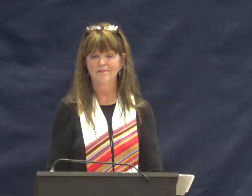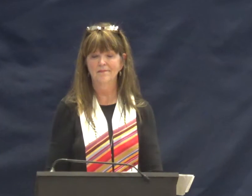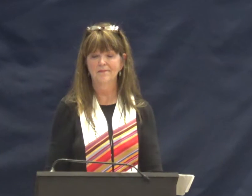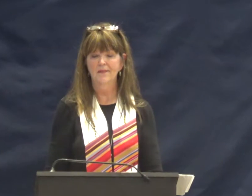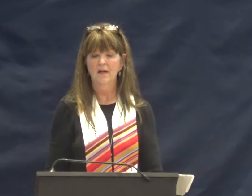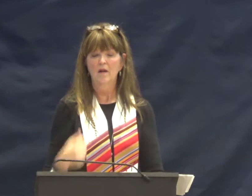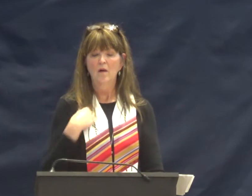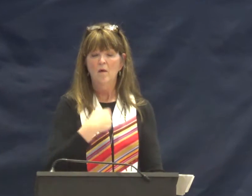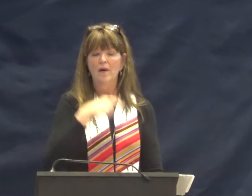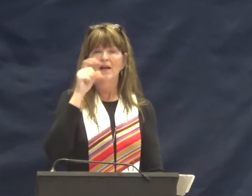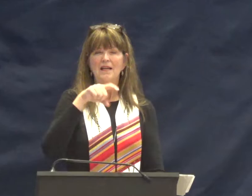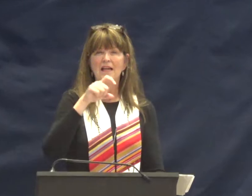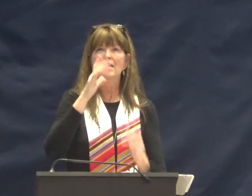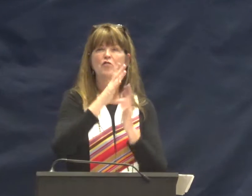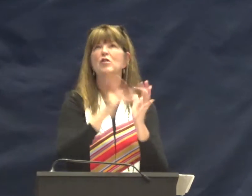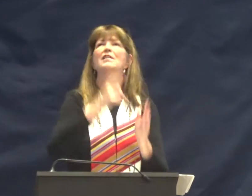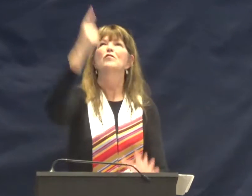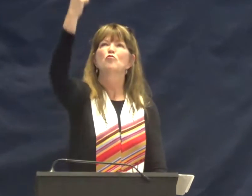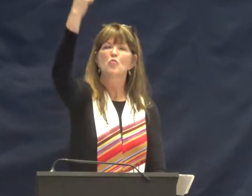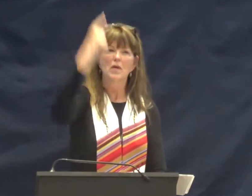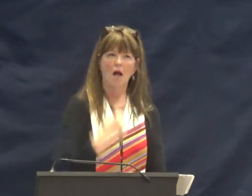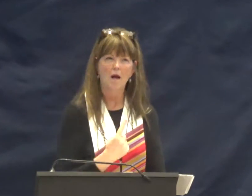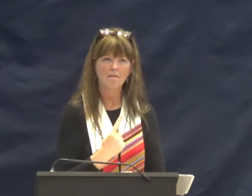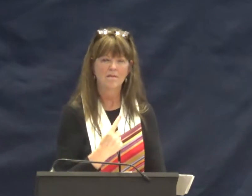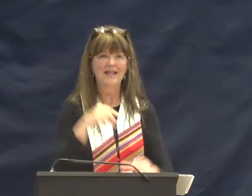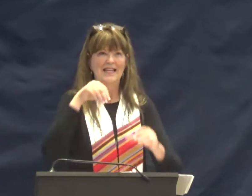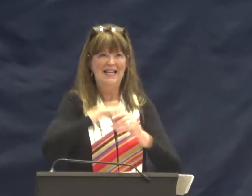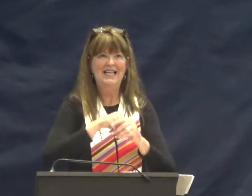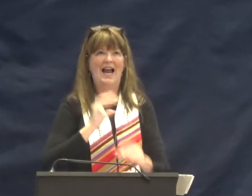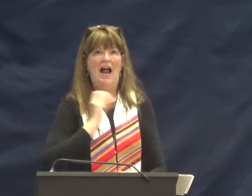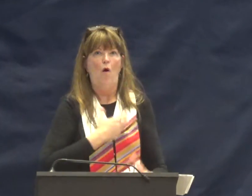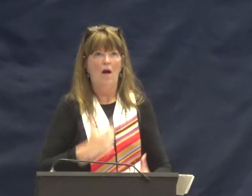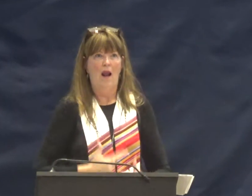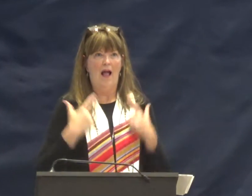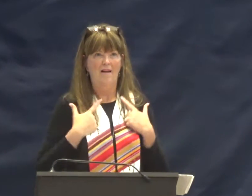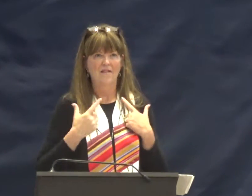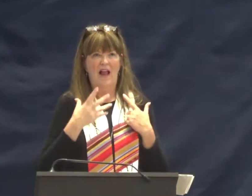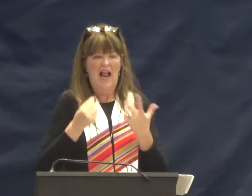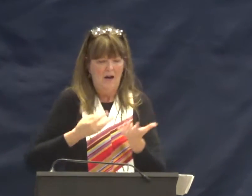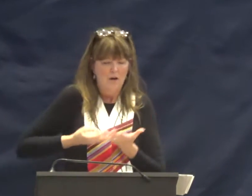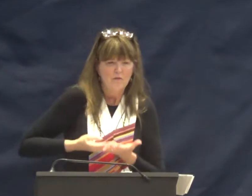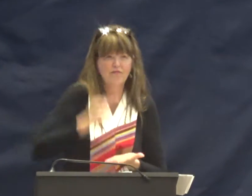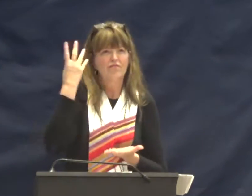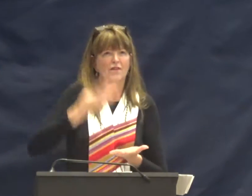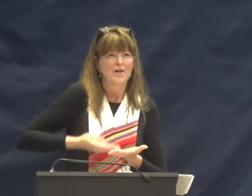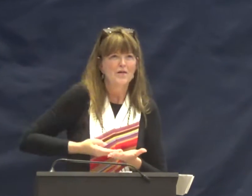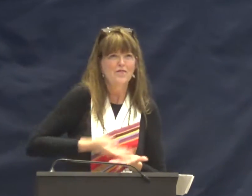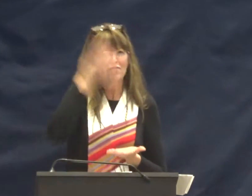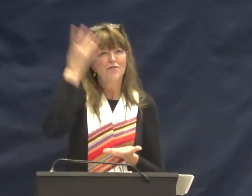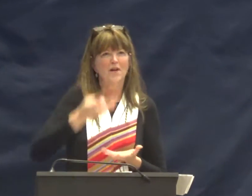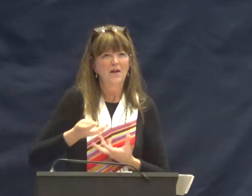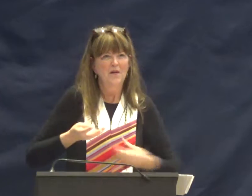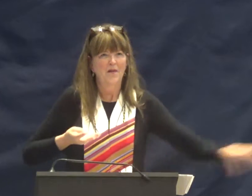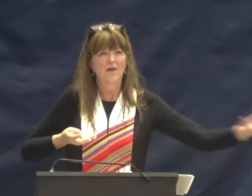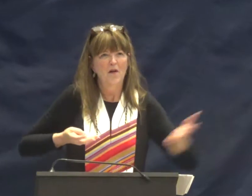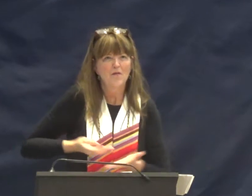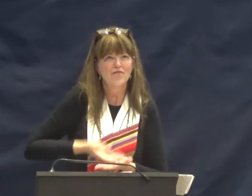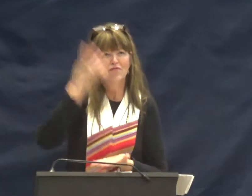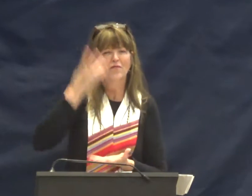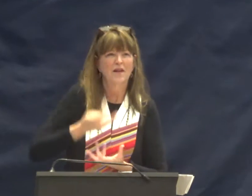those around us. We talked about that in the Bible study. So Jesus came to come into our life, to winnow it out, to get